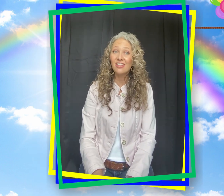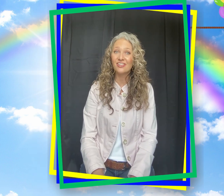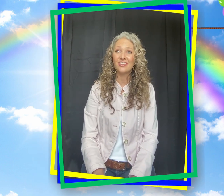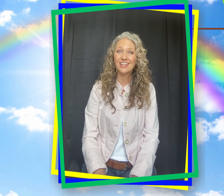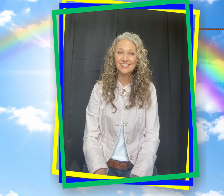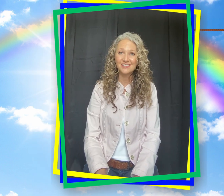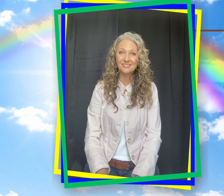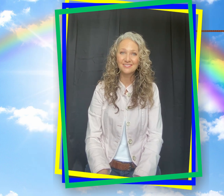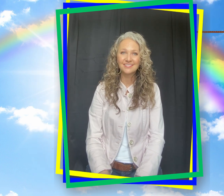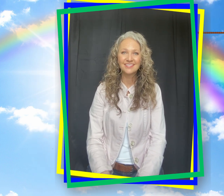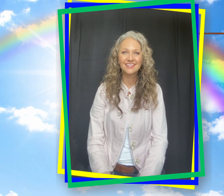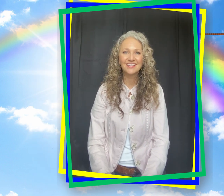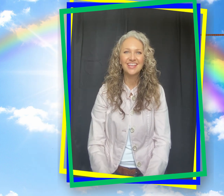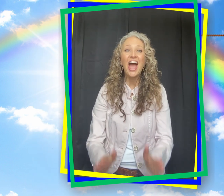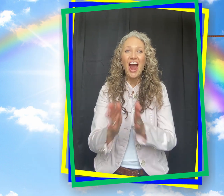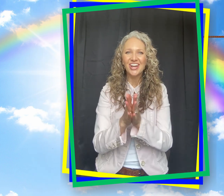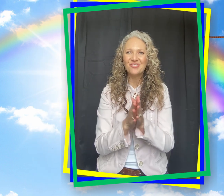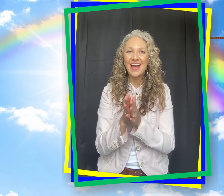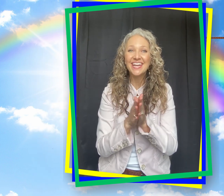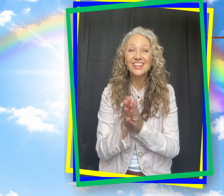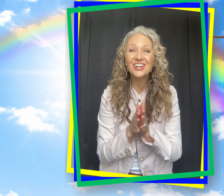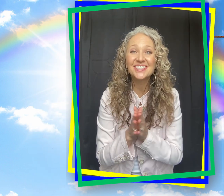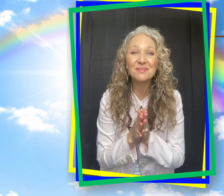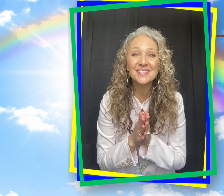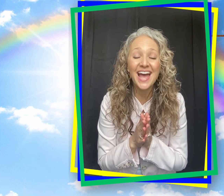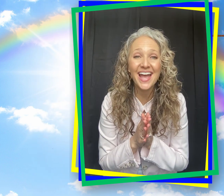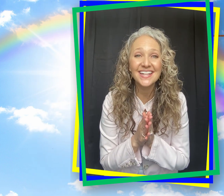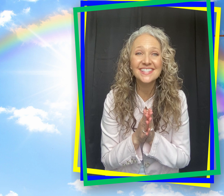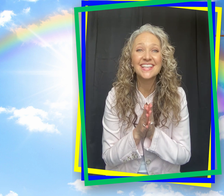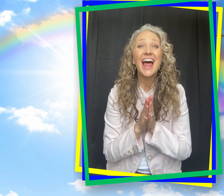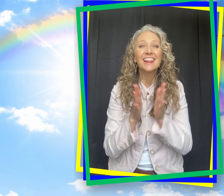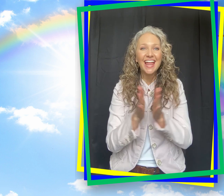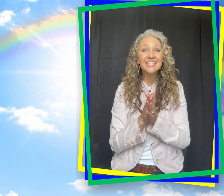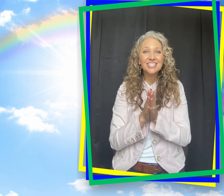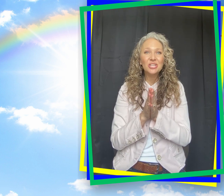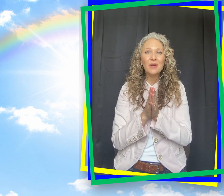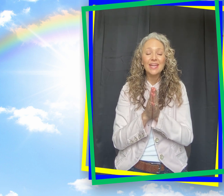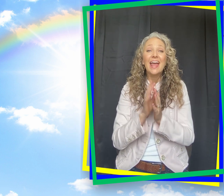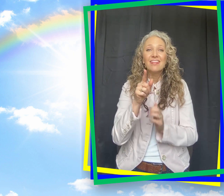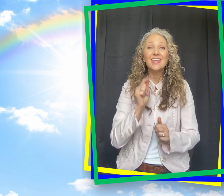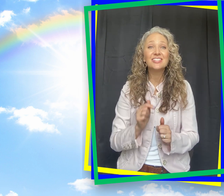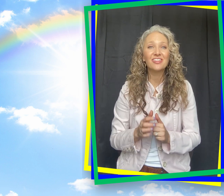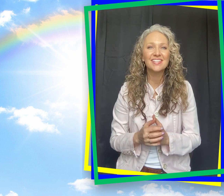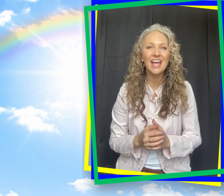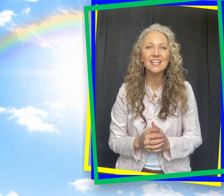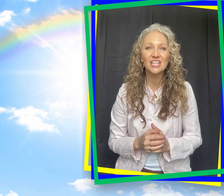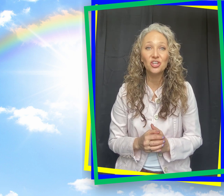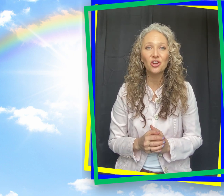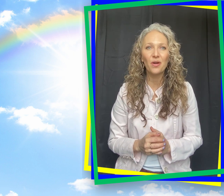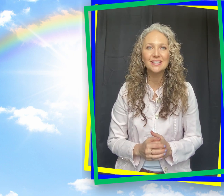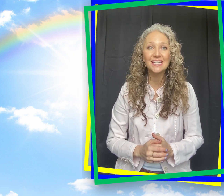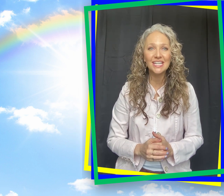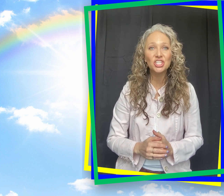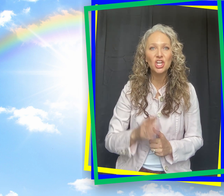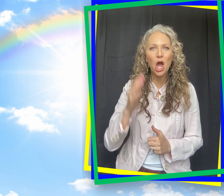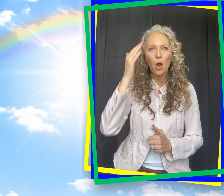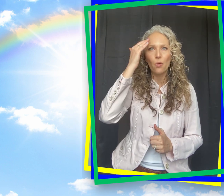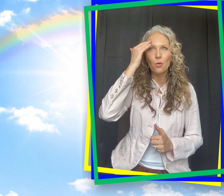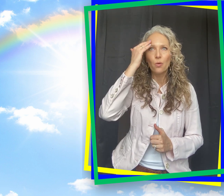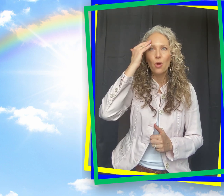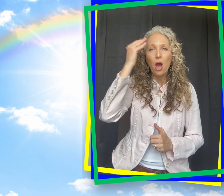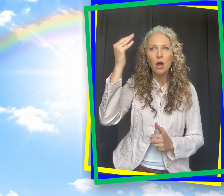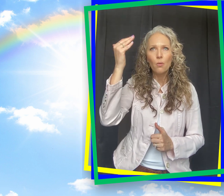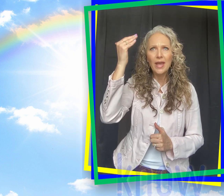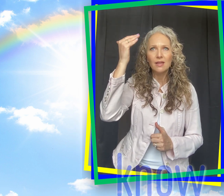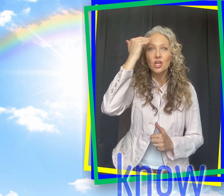his faithfulness. Are you ready to learn some signs? Let's do it. These are the signs that you're going to need to